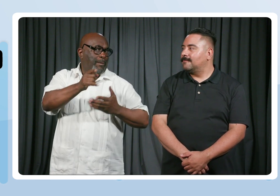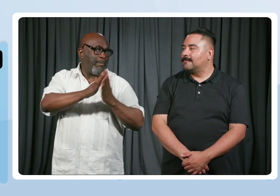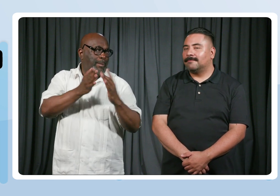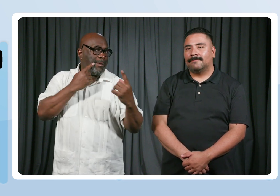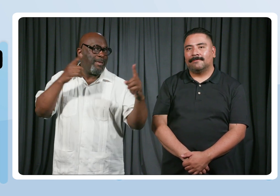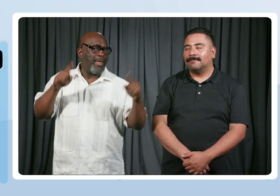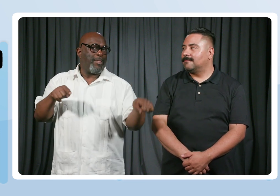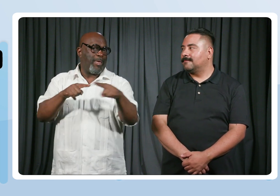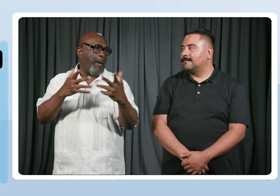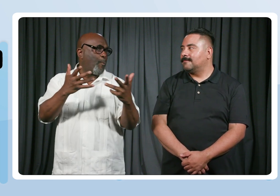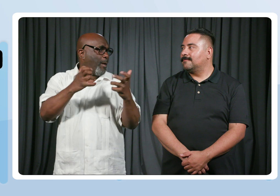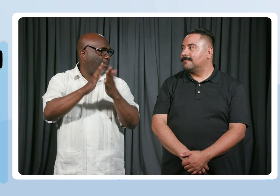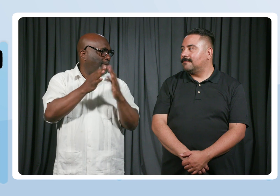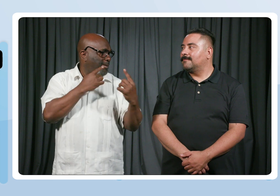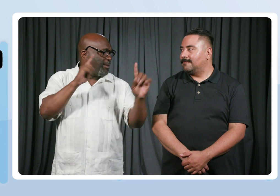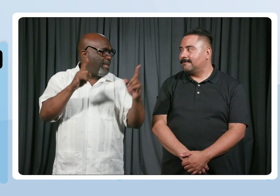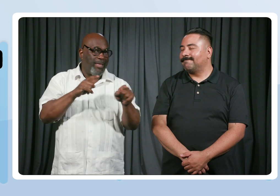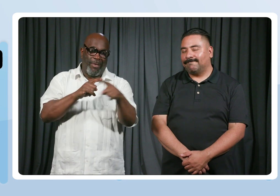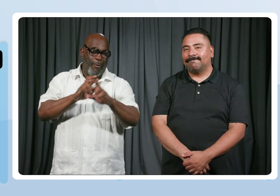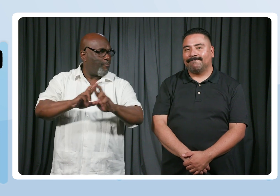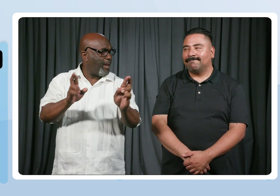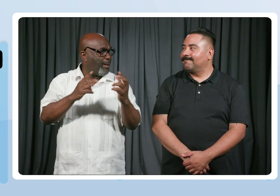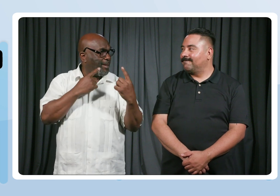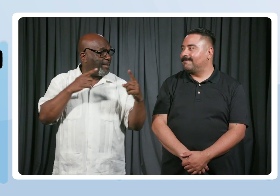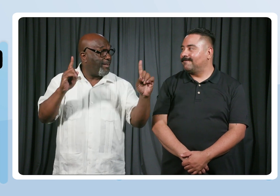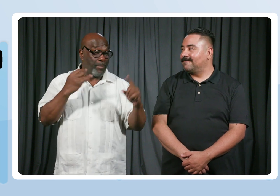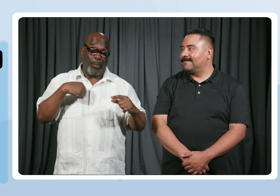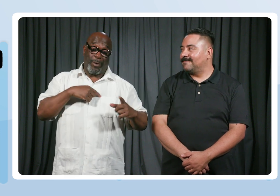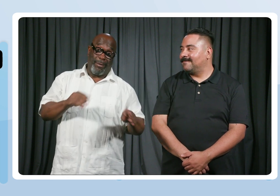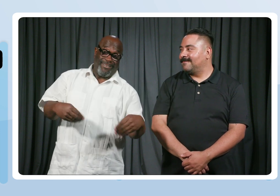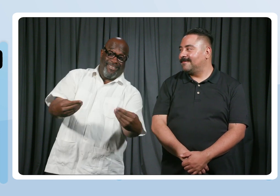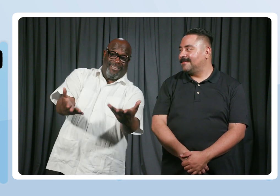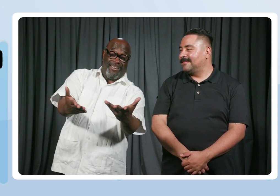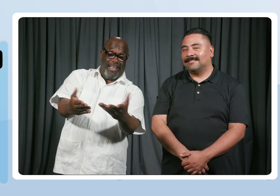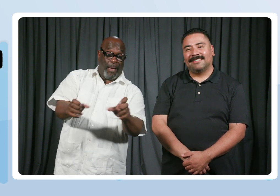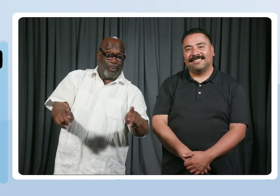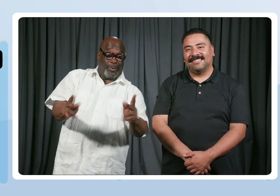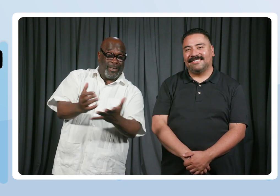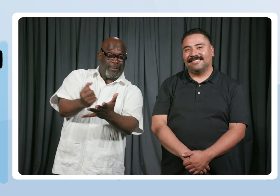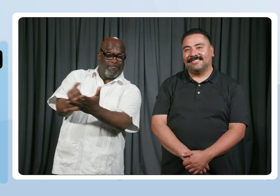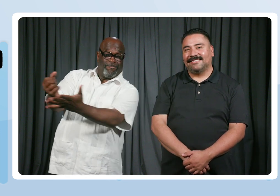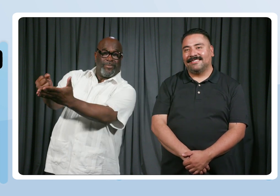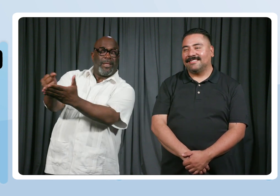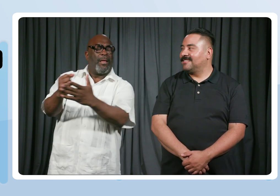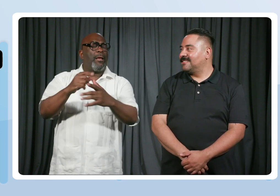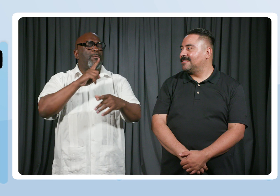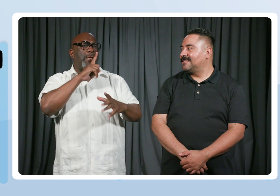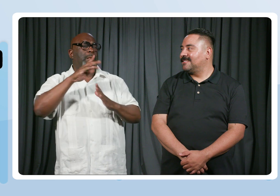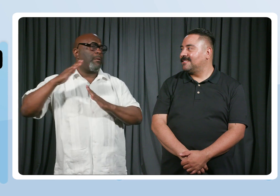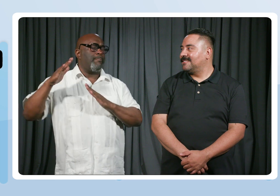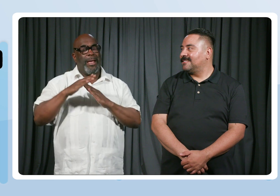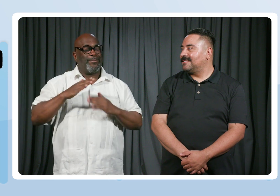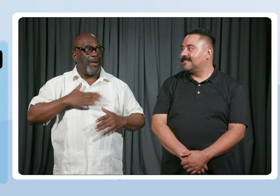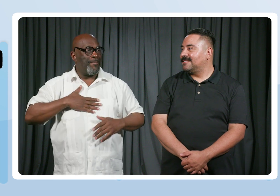they want to be successful, and they're ready to be successful if we put the opportunities in front of them. So it is absolutely the best part of my job